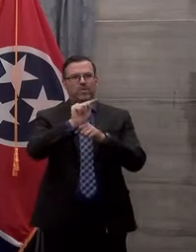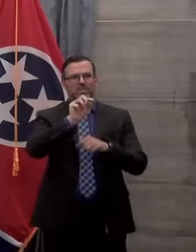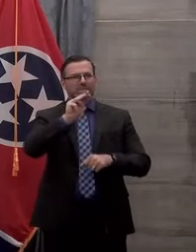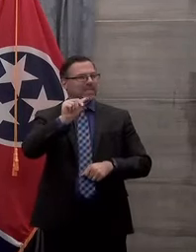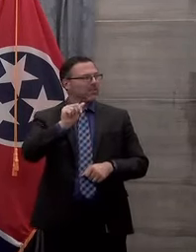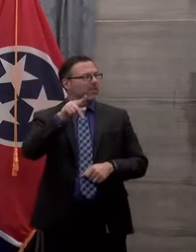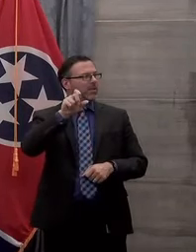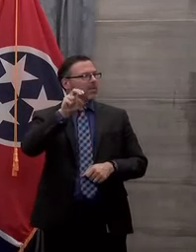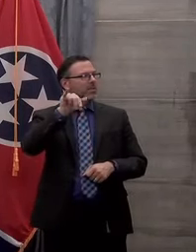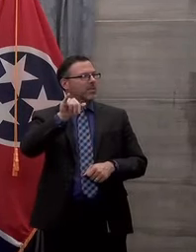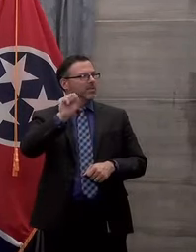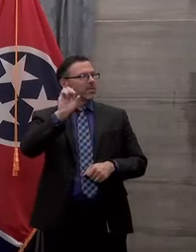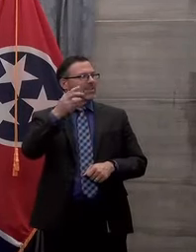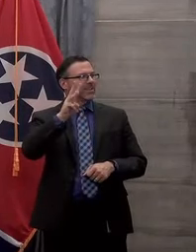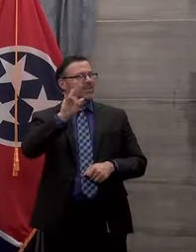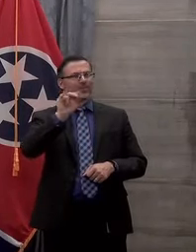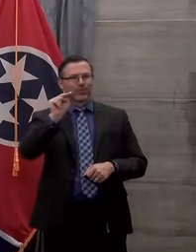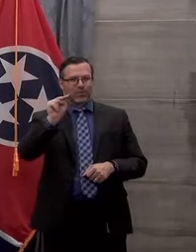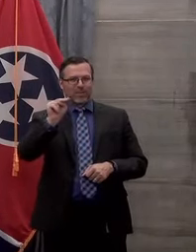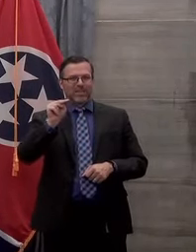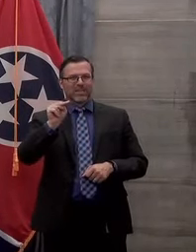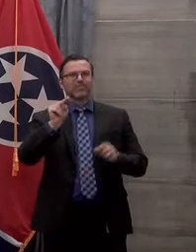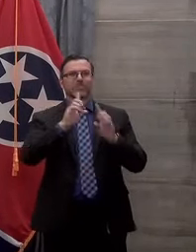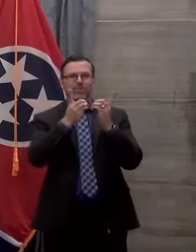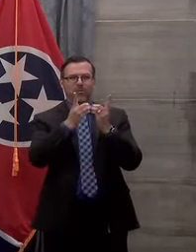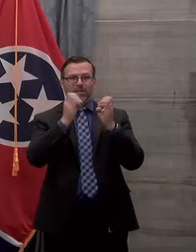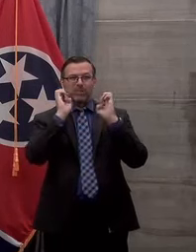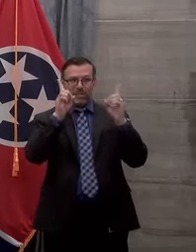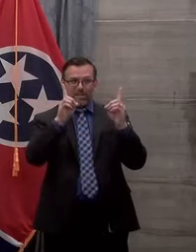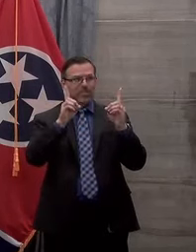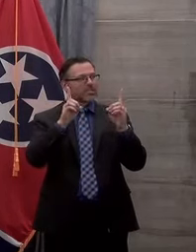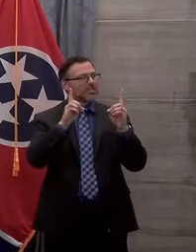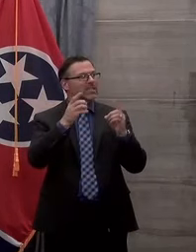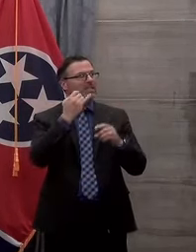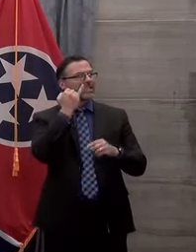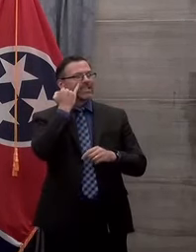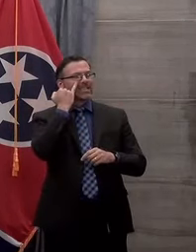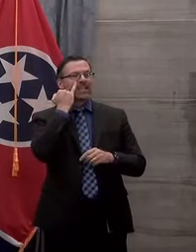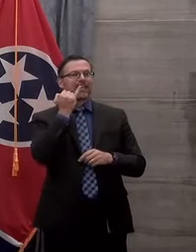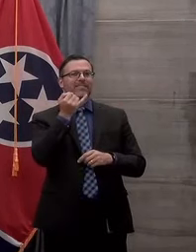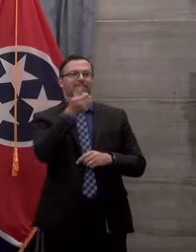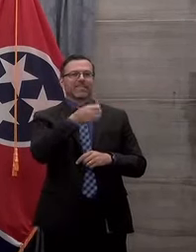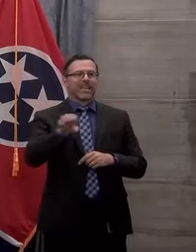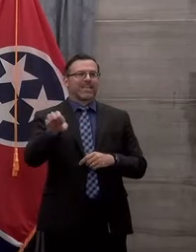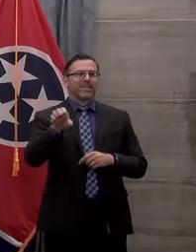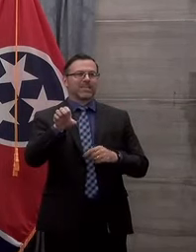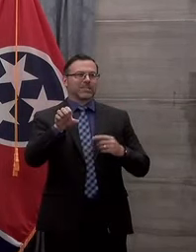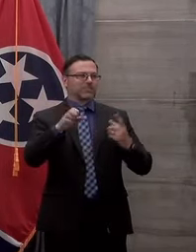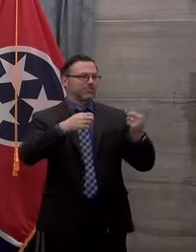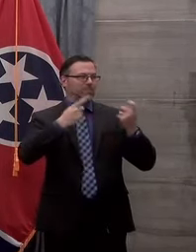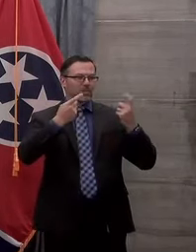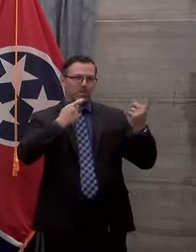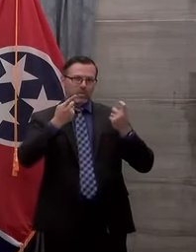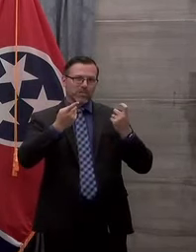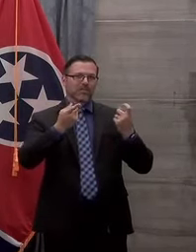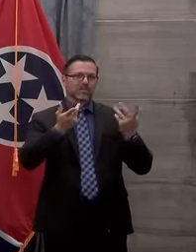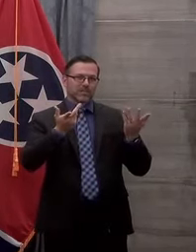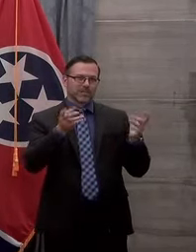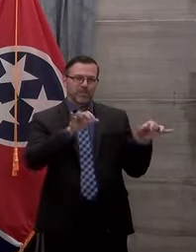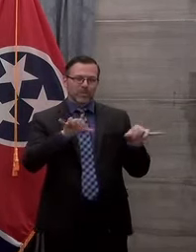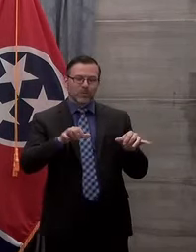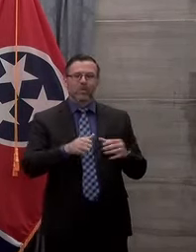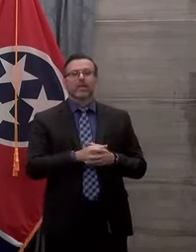Penny Swin back there with Department of Education in case anyone has questions there as well.